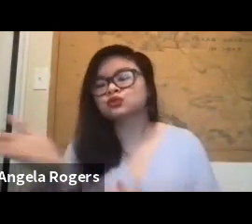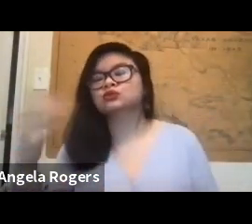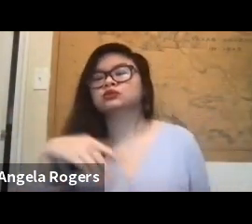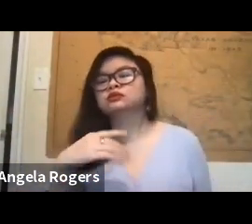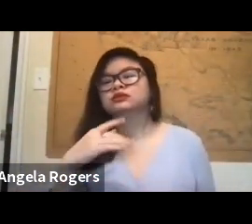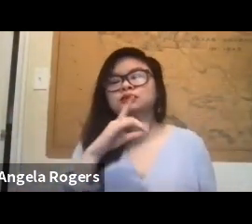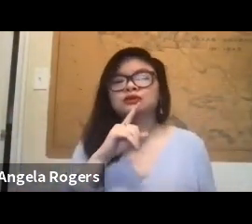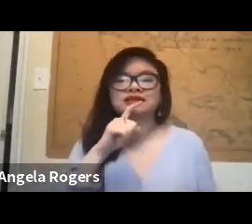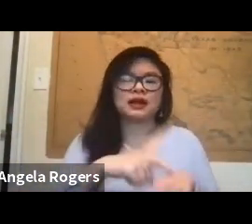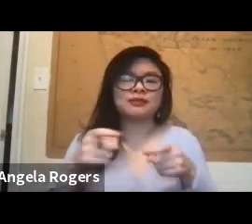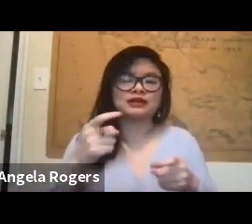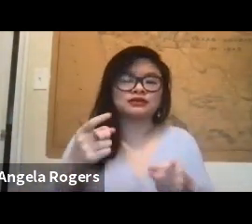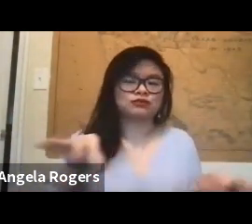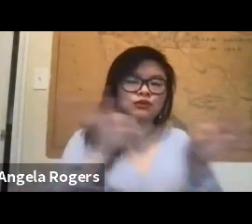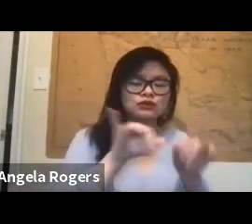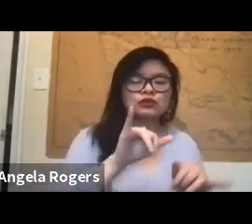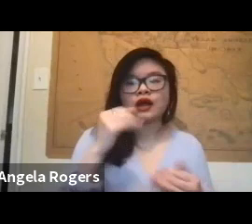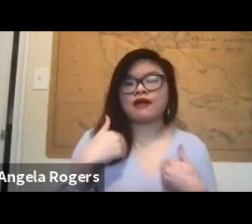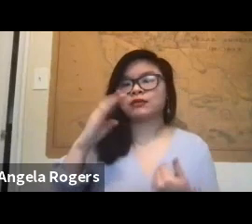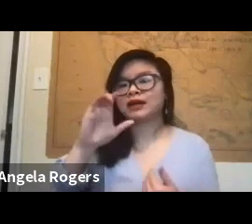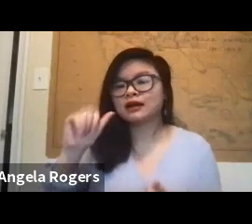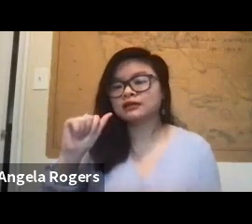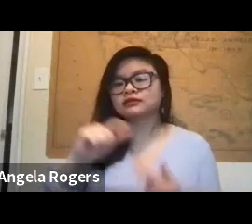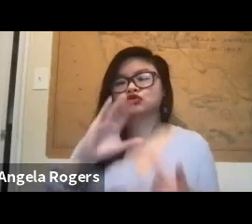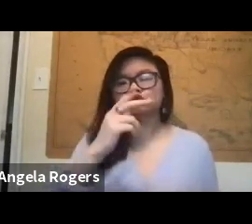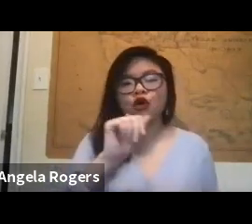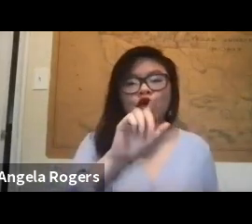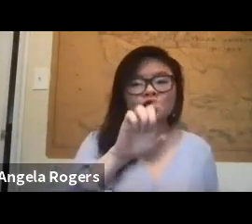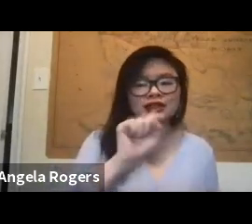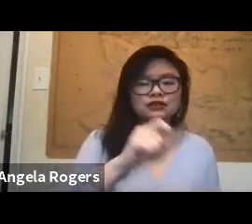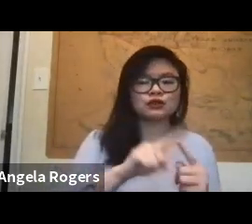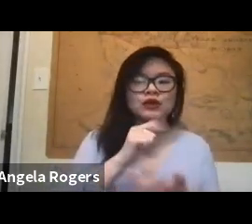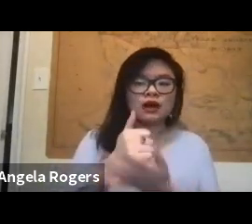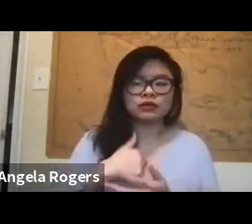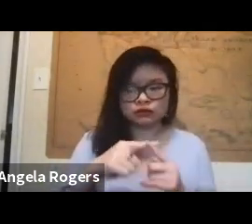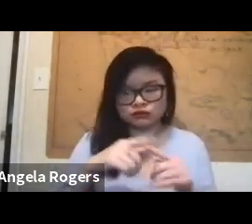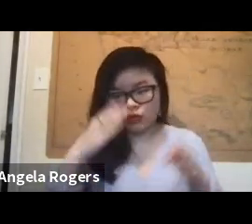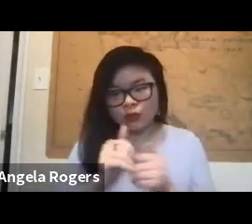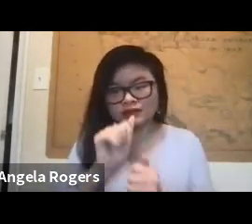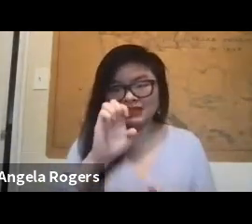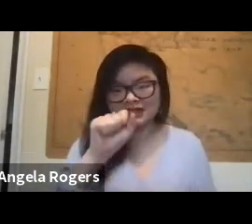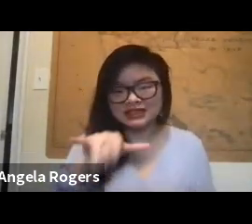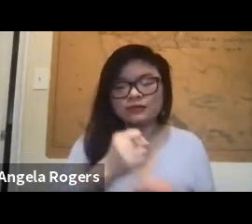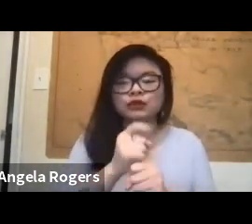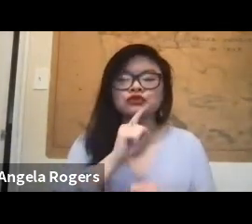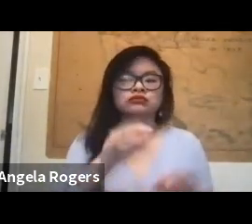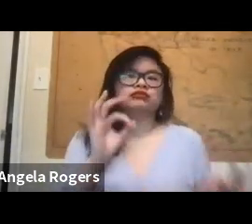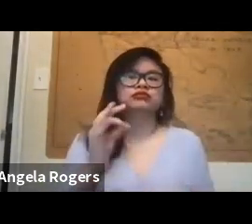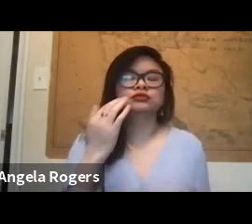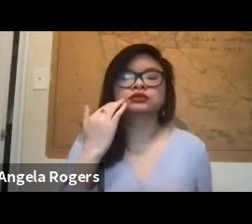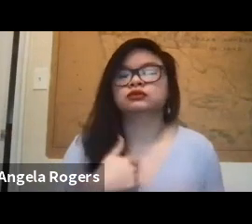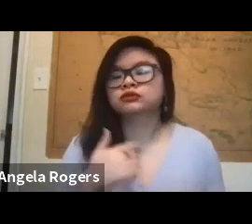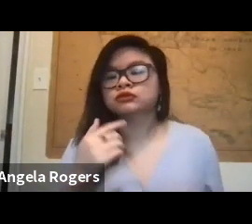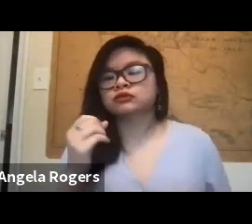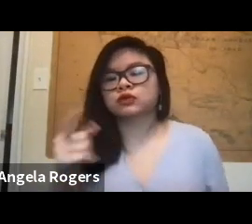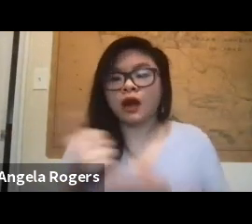to actually make progress and manage, time management is really important. You also have Becca and Charles. They helped